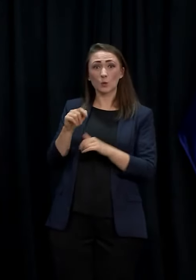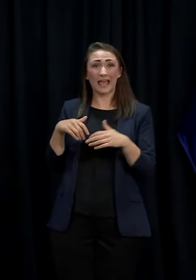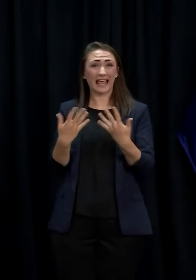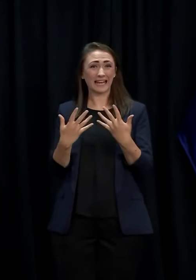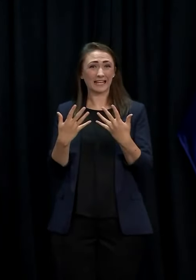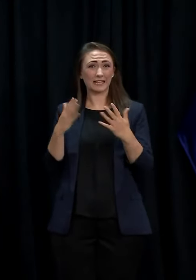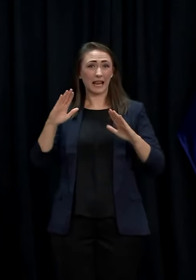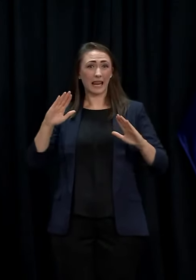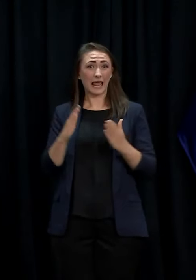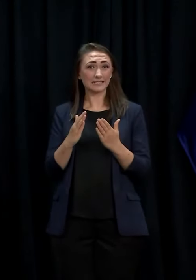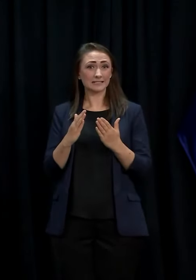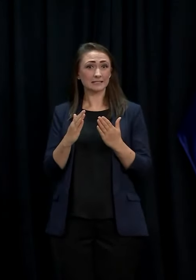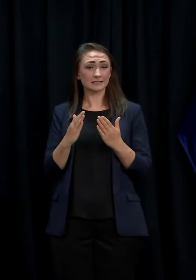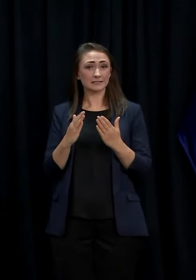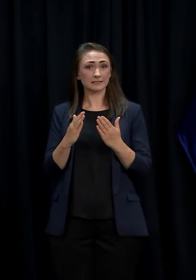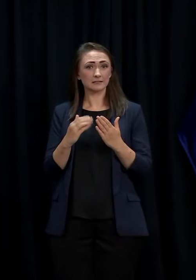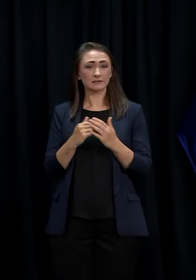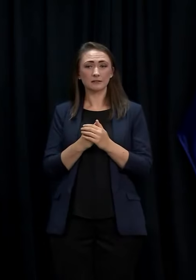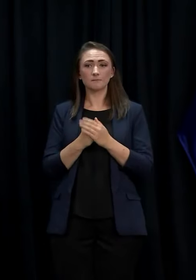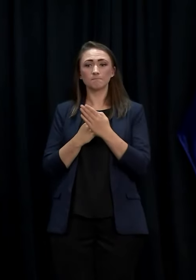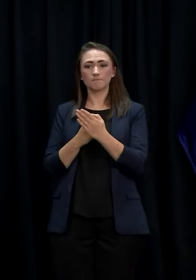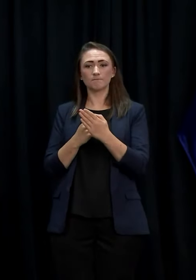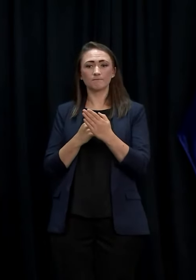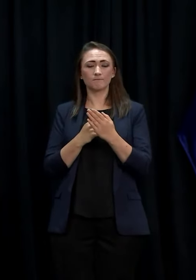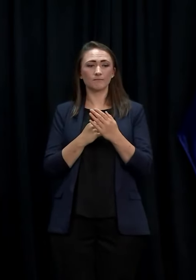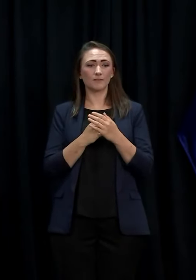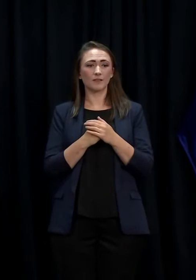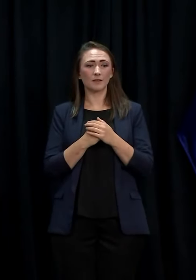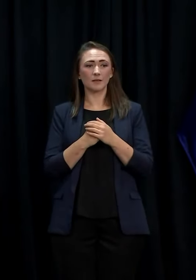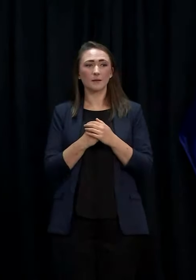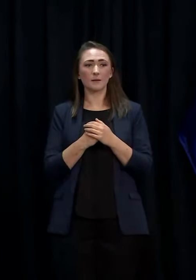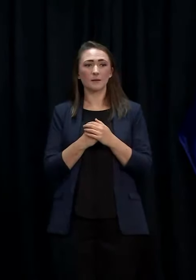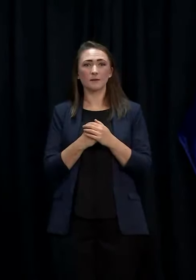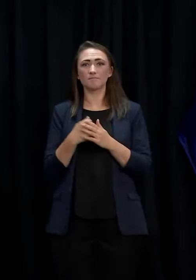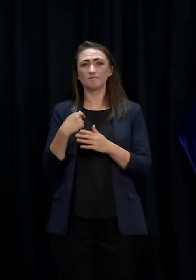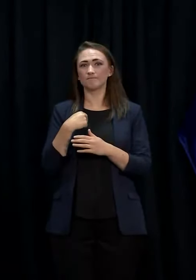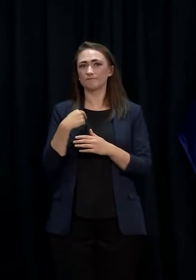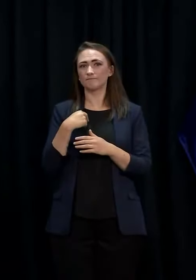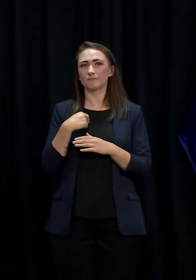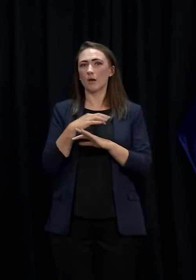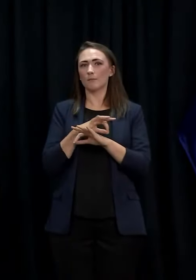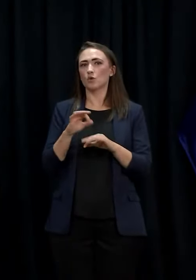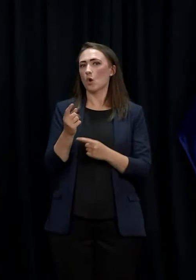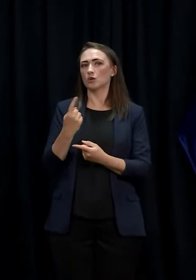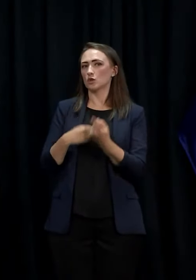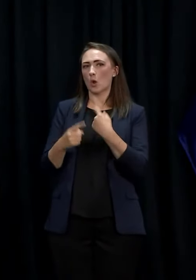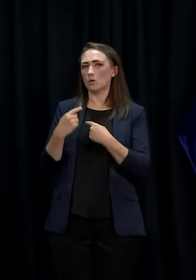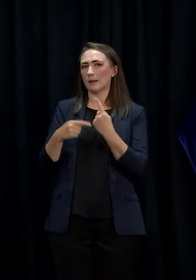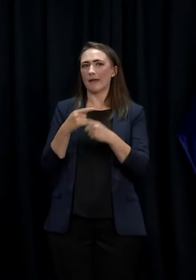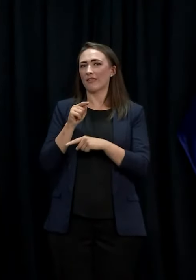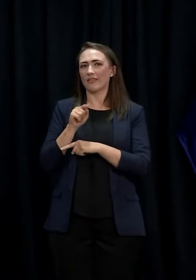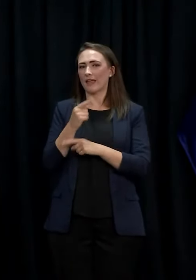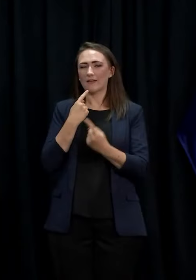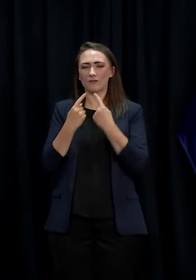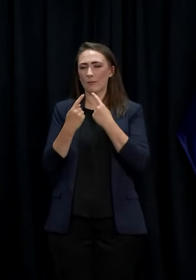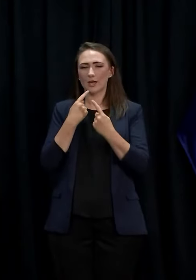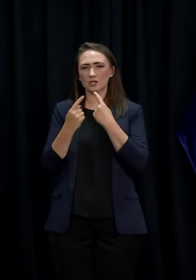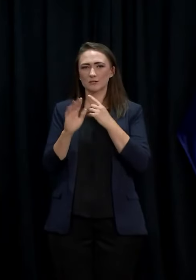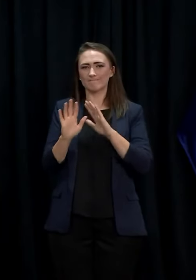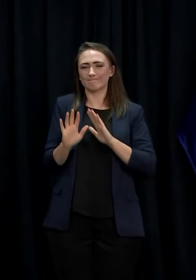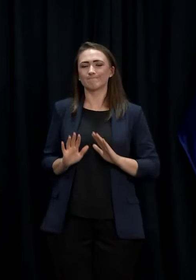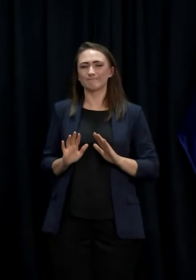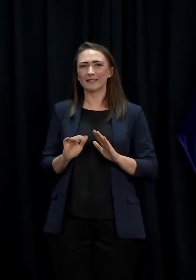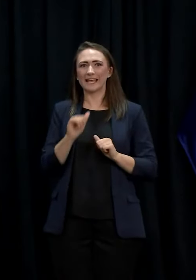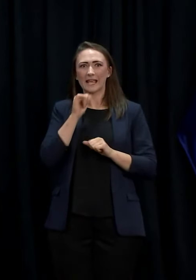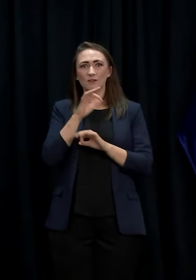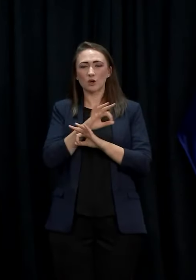As a bit of a confession, I have to tell you, I don't. I've kind of asked not to be told about the worst of some of that, because I think